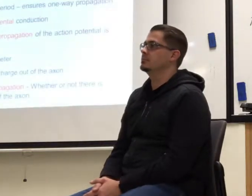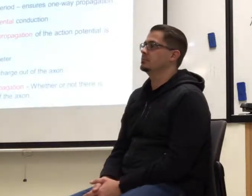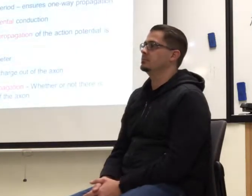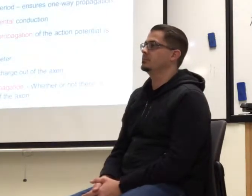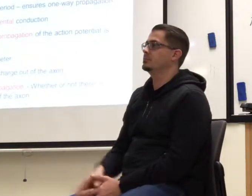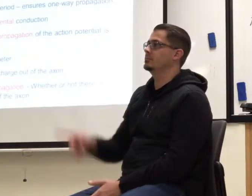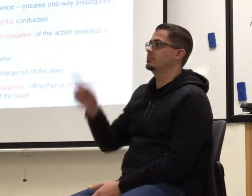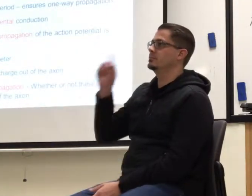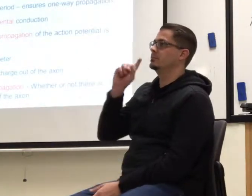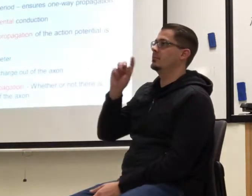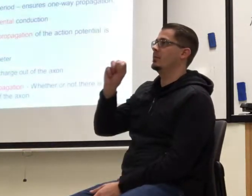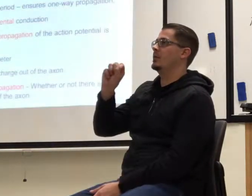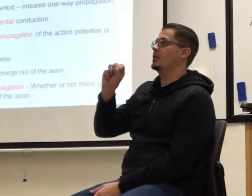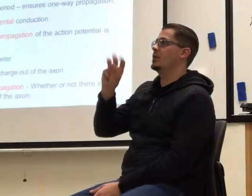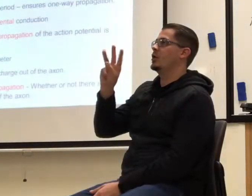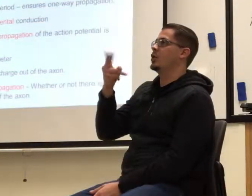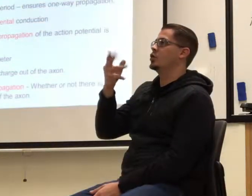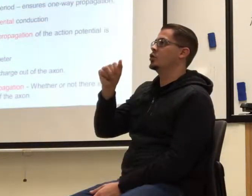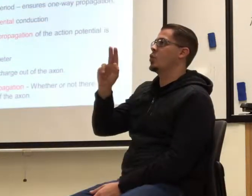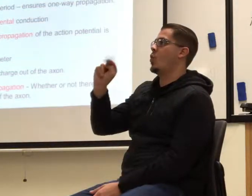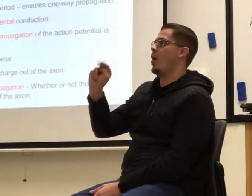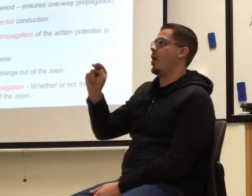So those are our Schwann cells with our myelin.